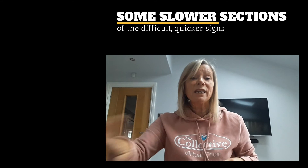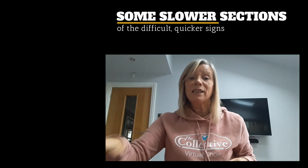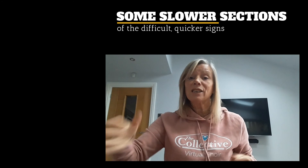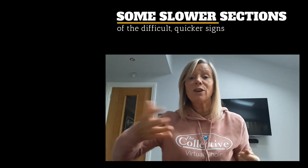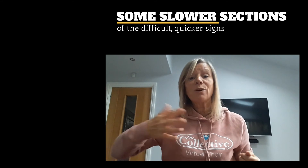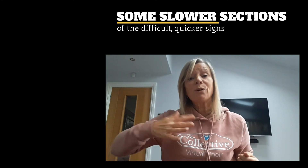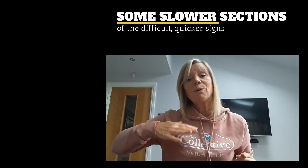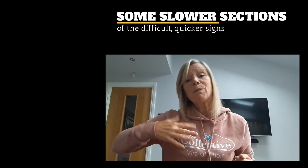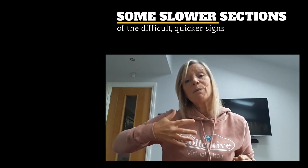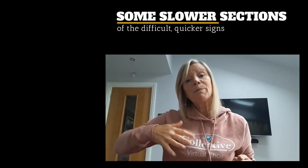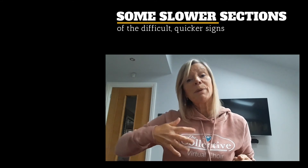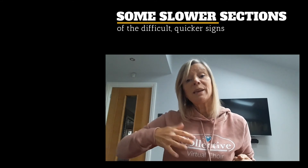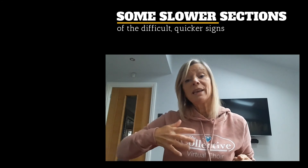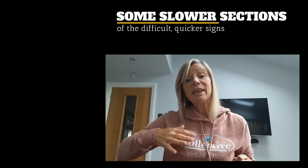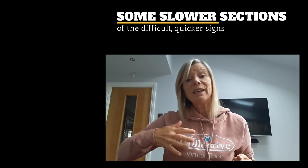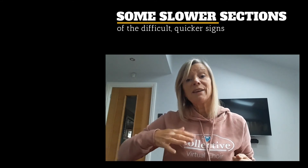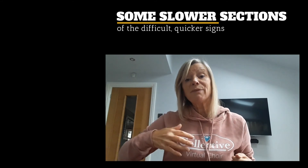Darling, don't be